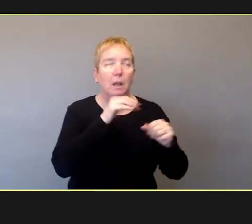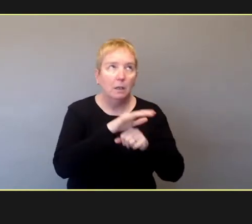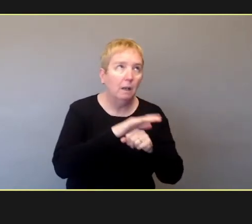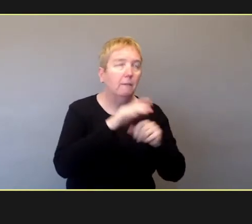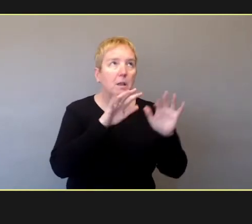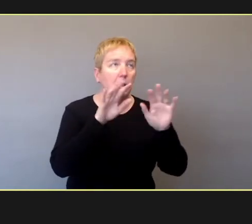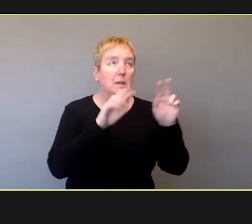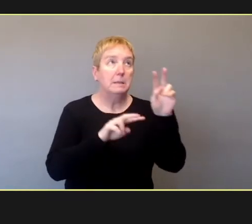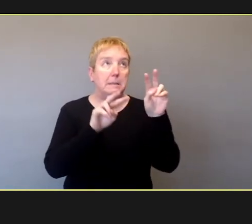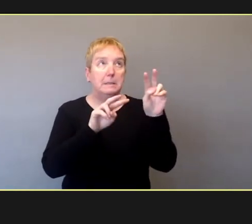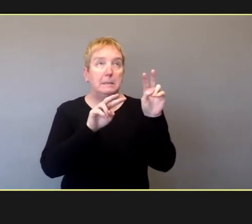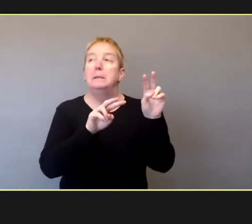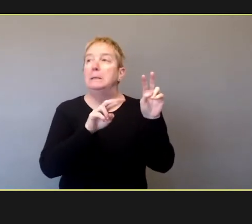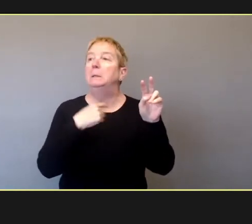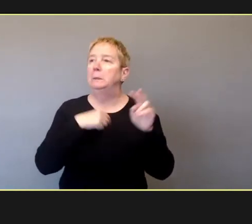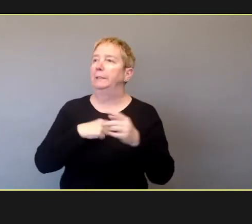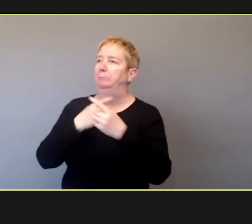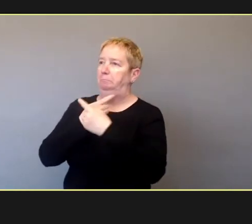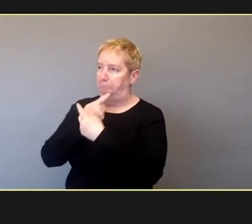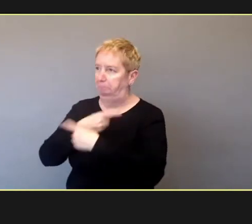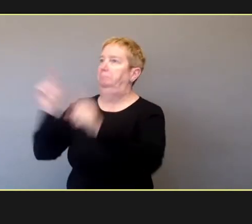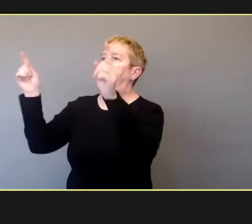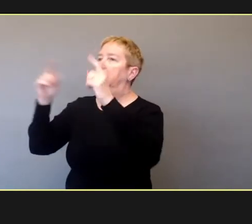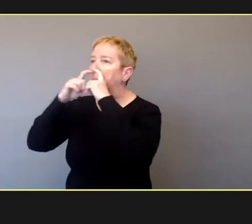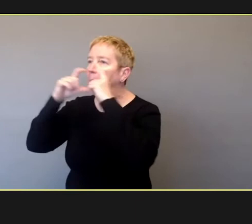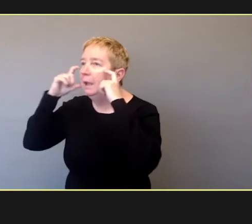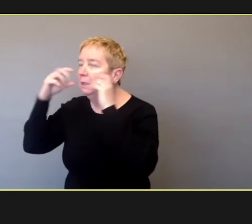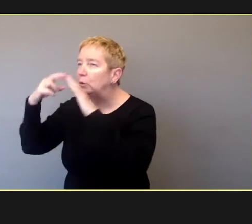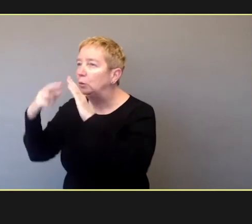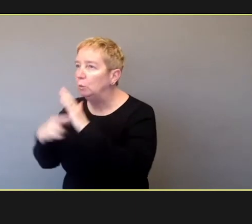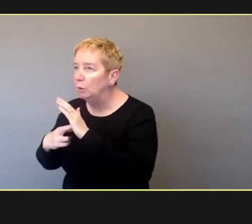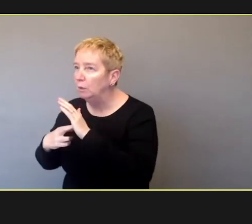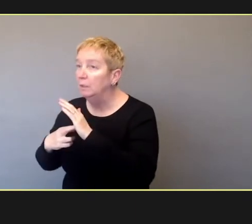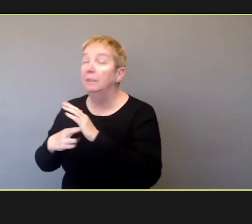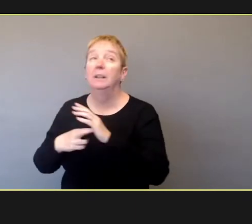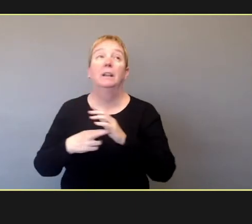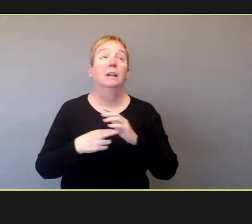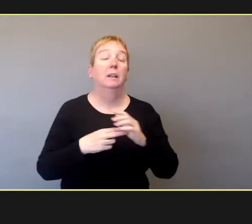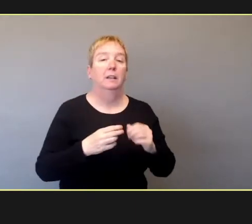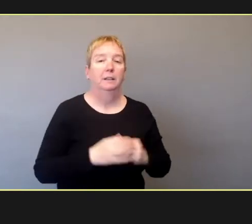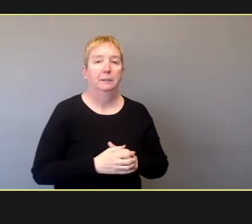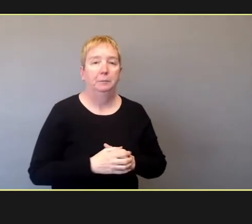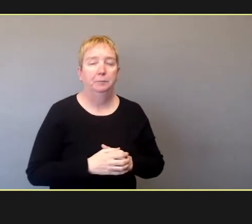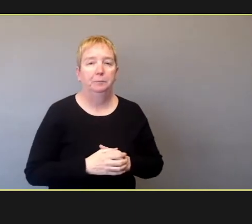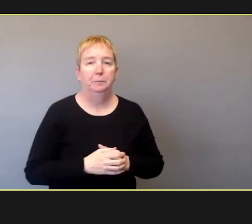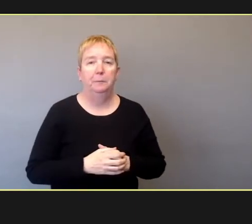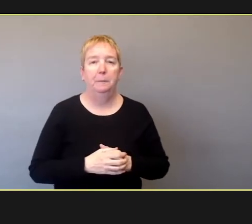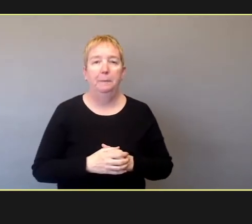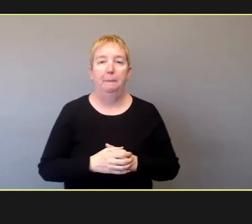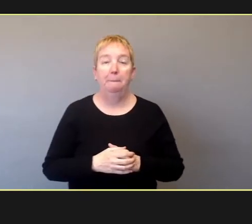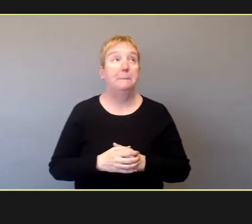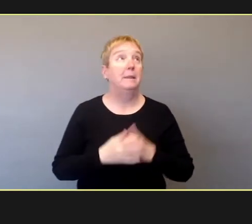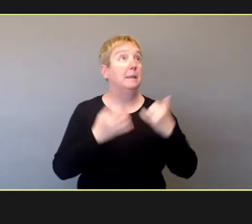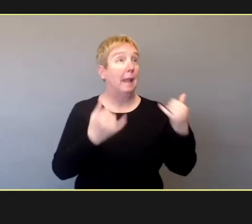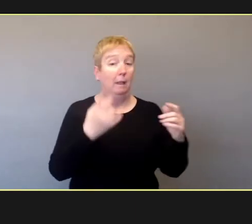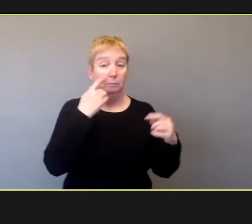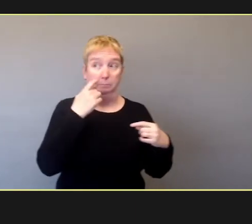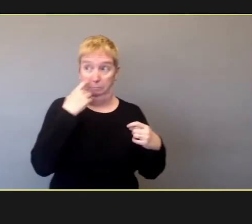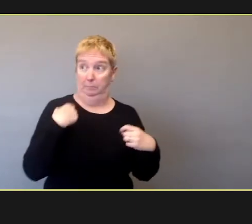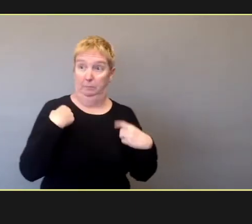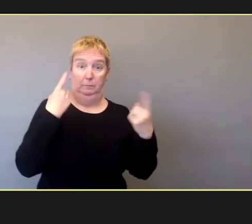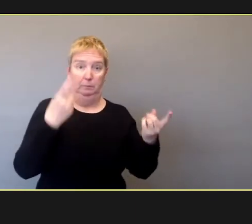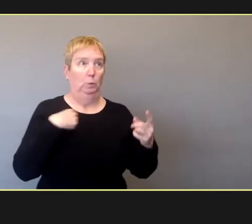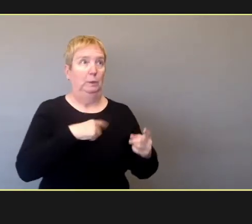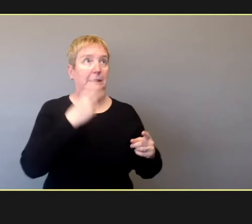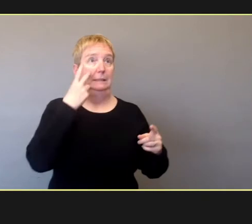saw that basically drop off of a cliff, in cases and hospitalizations, and